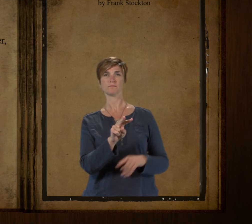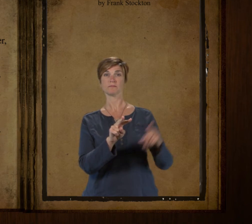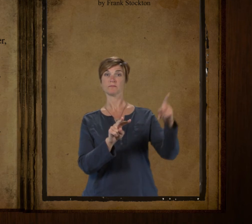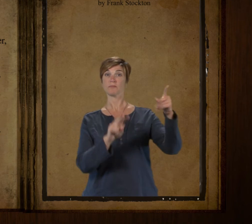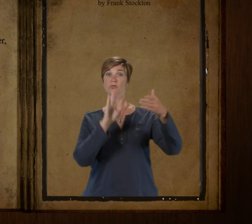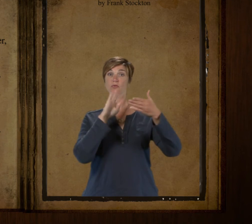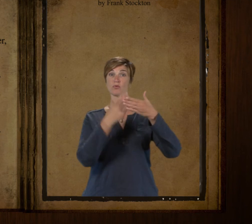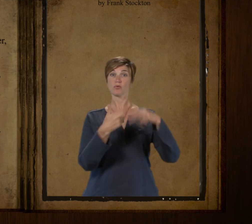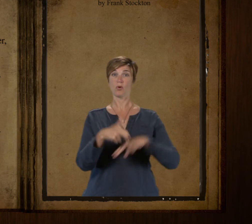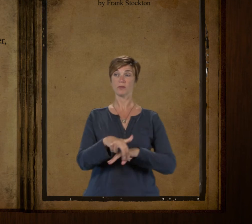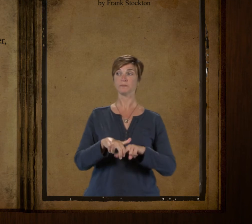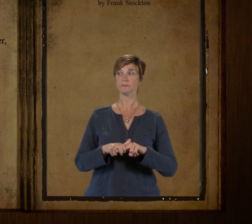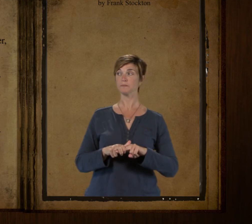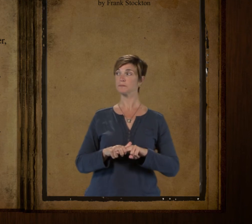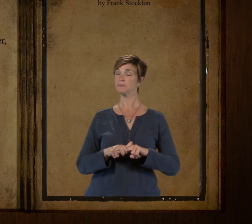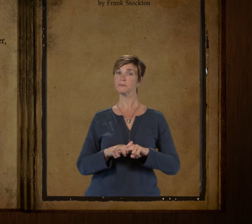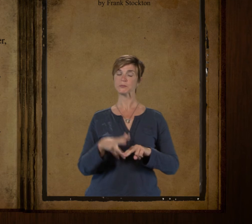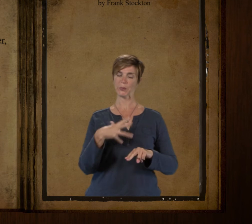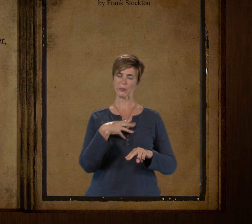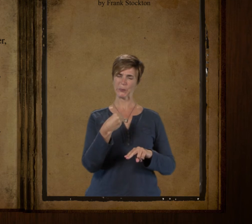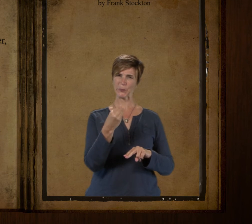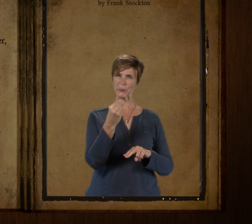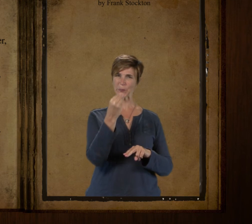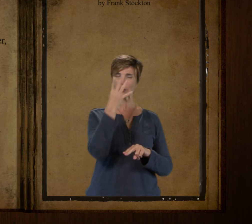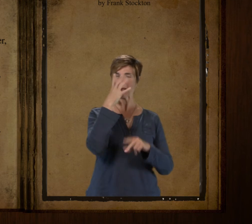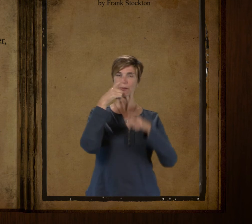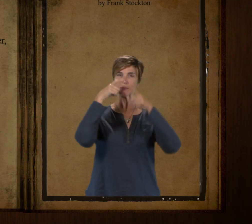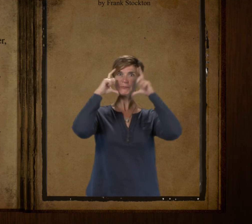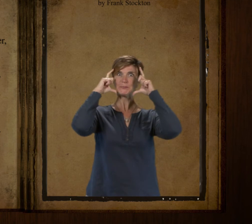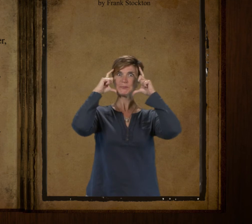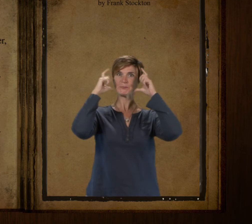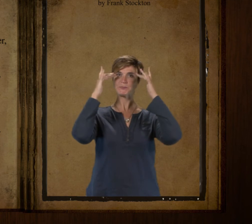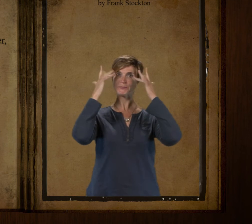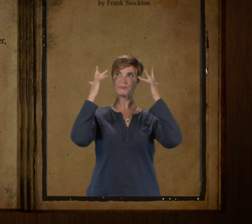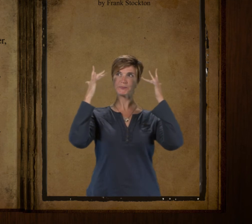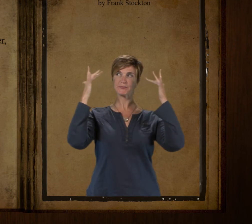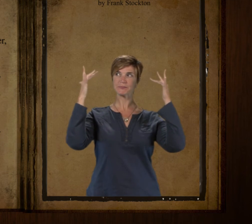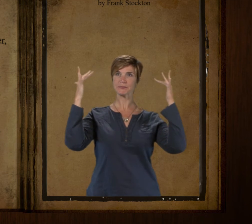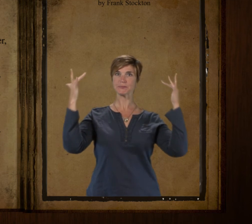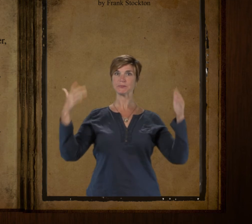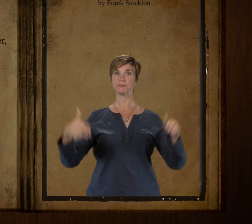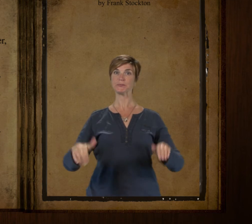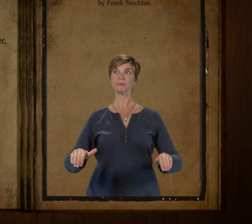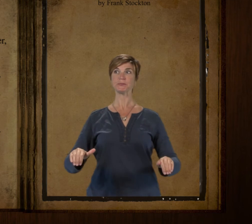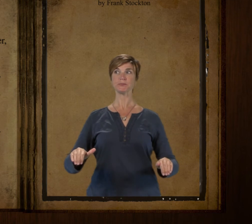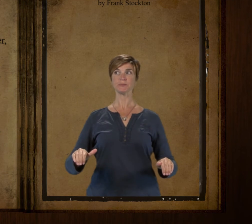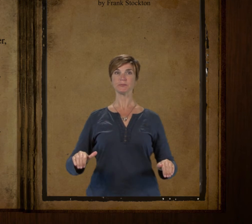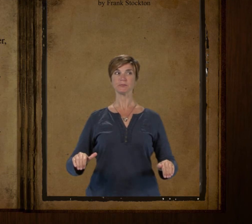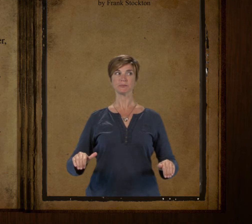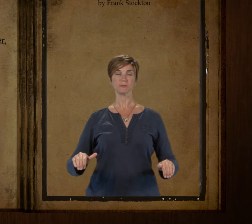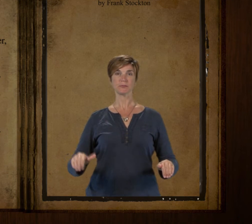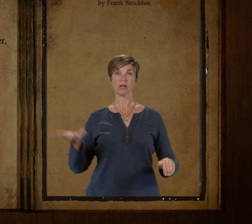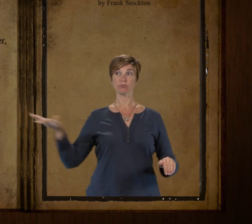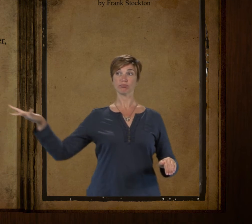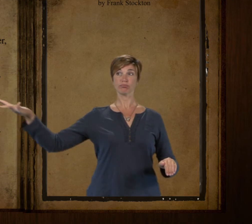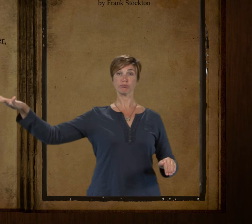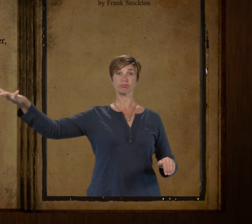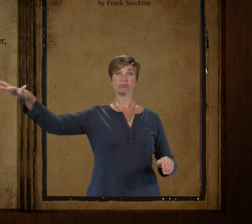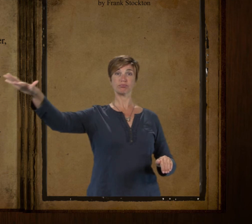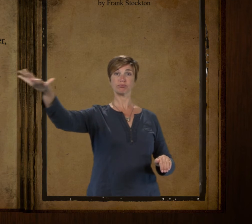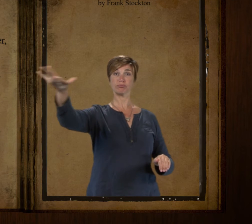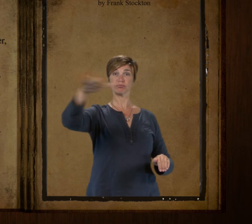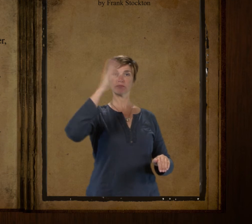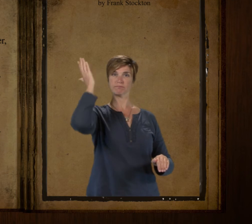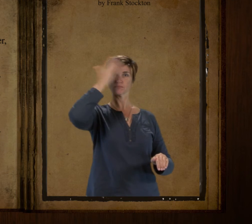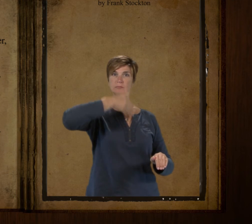than anyone in the vast ocean of anxious faces about her, he saw, by that power of quick